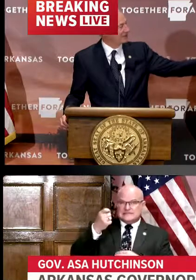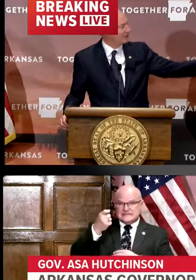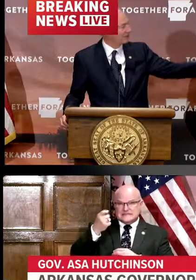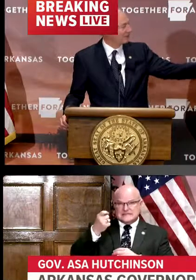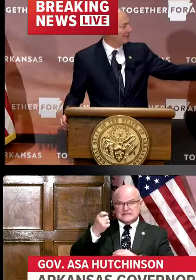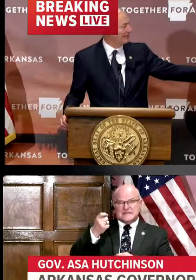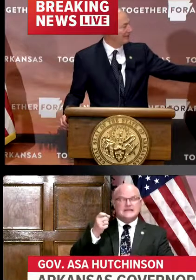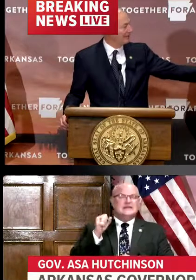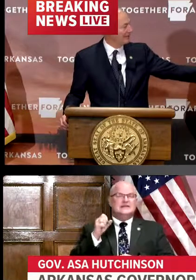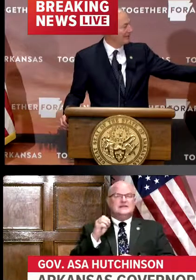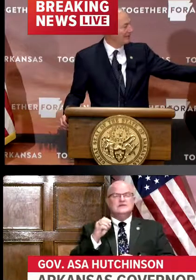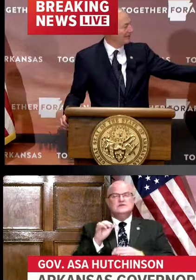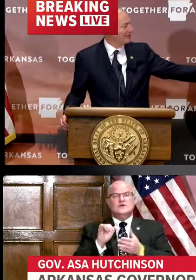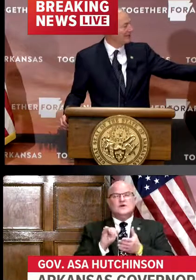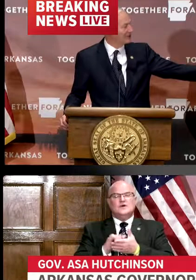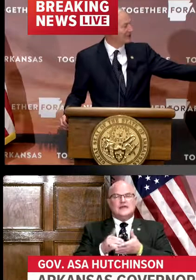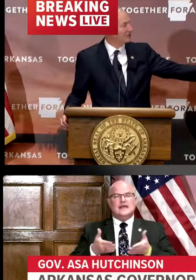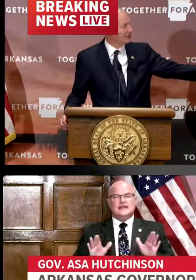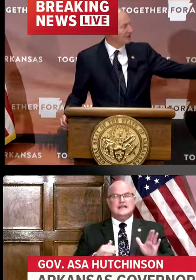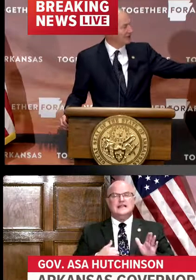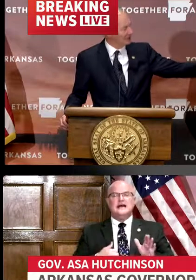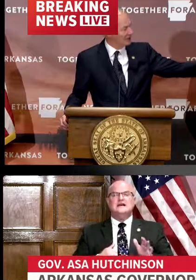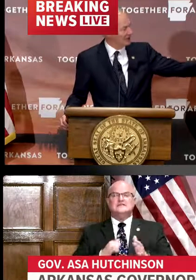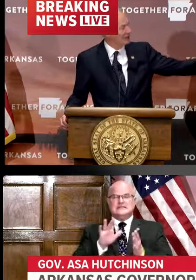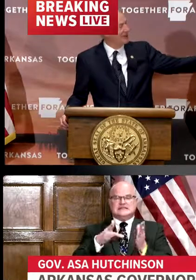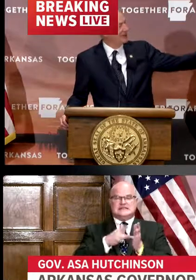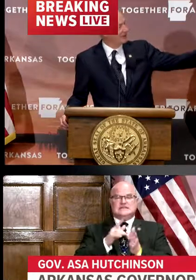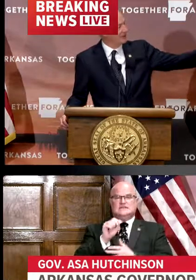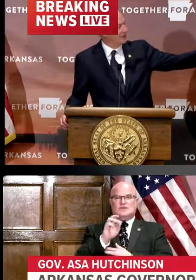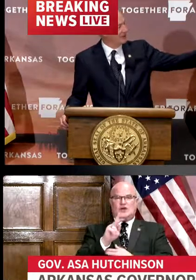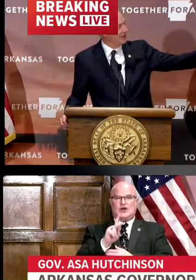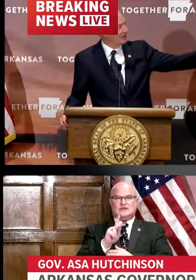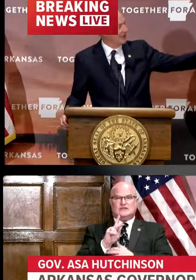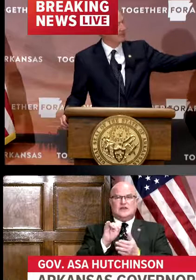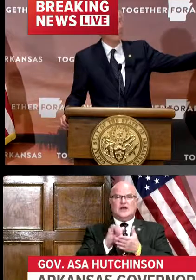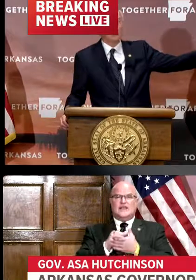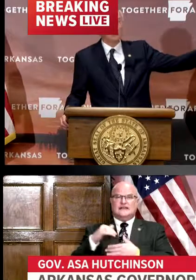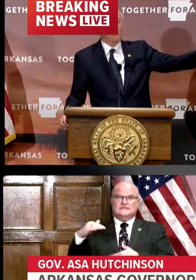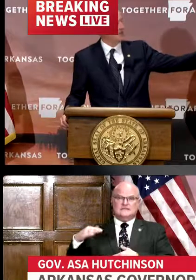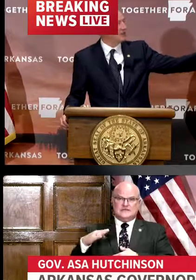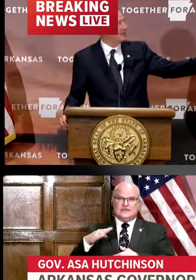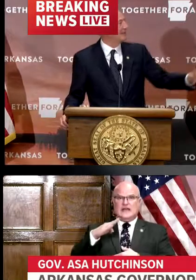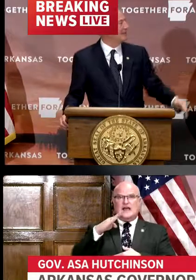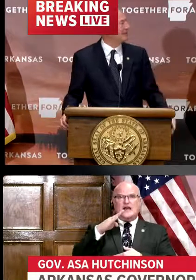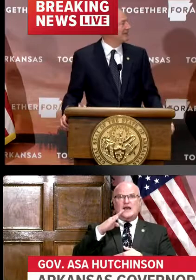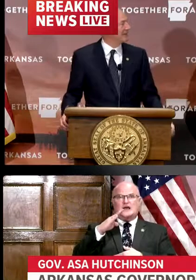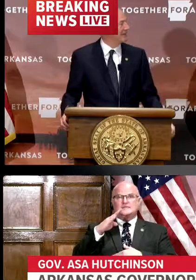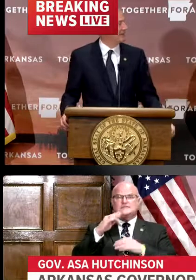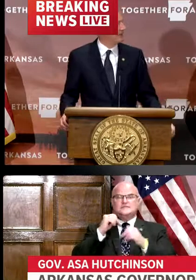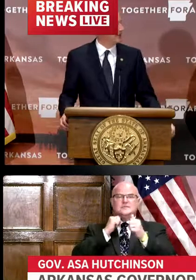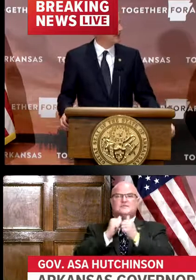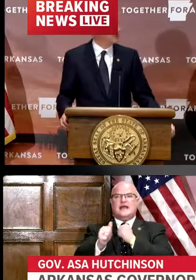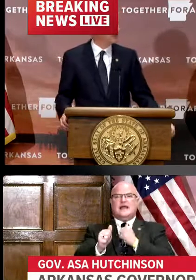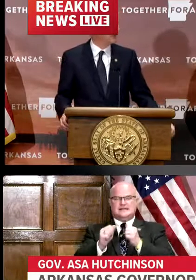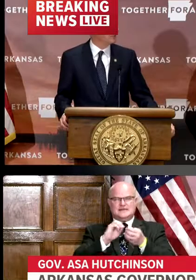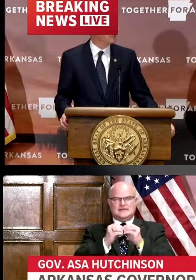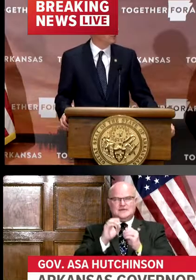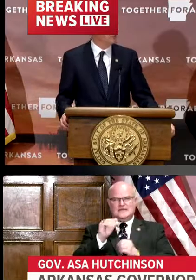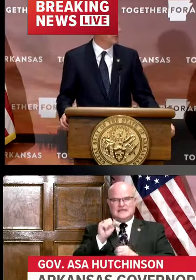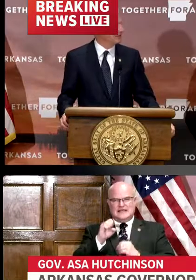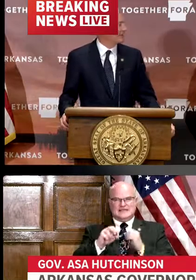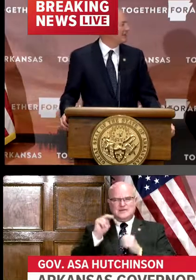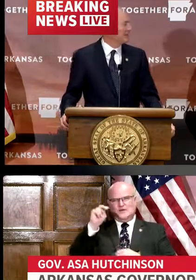bit so that it allowed Central Arkansas, that trended up, to exceed the number of cases